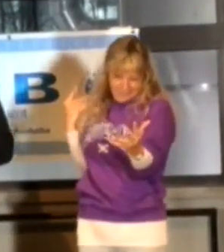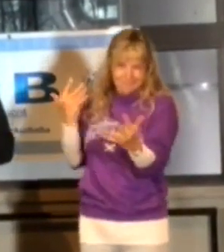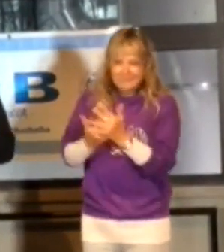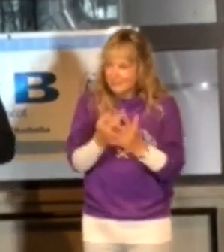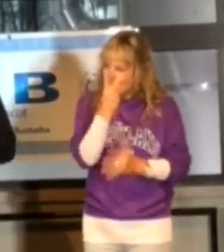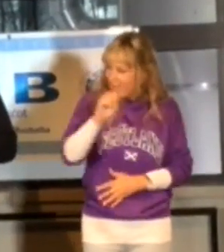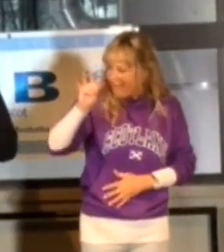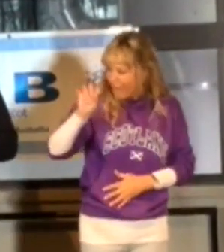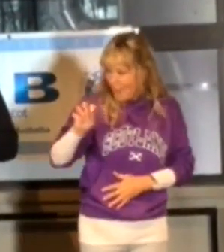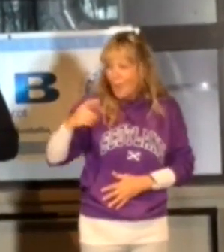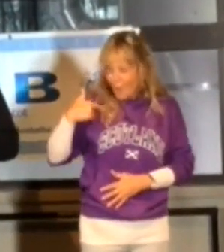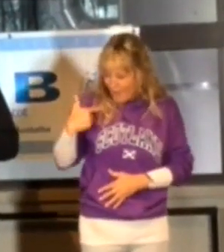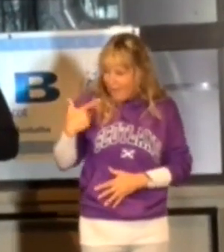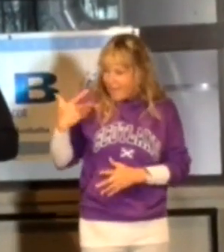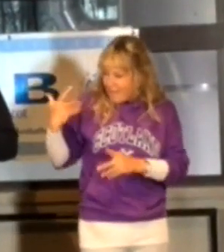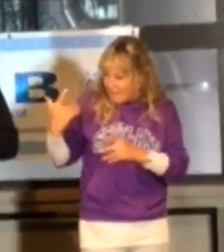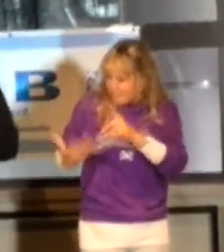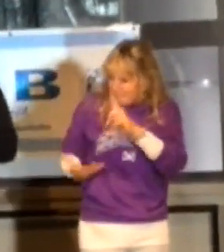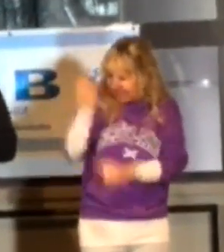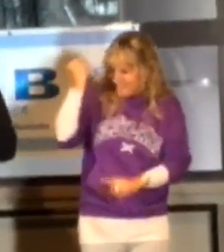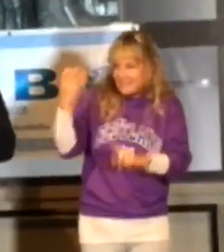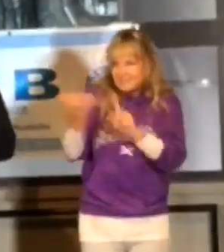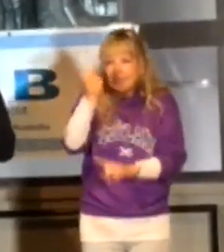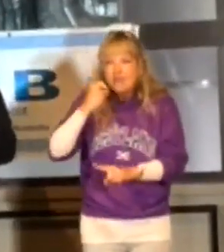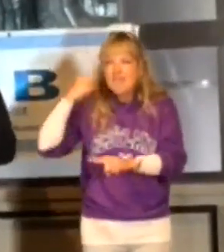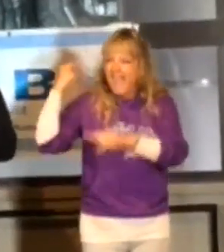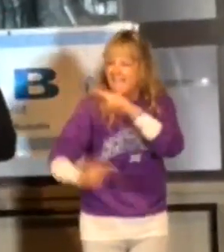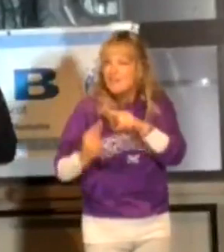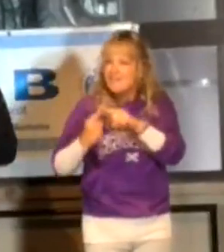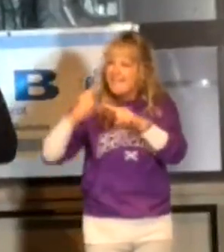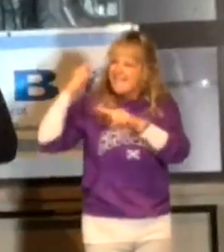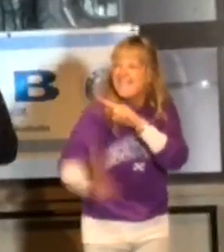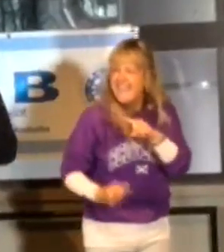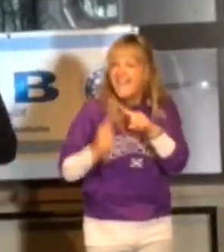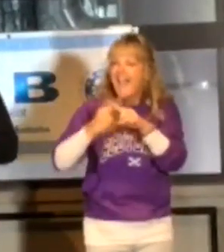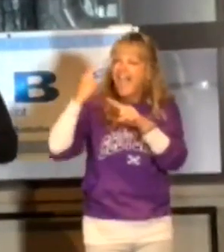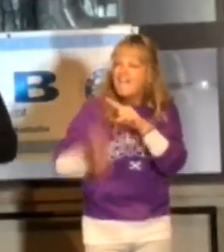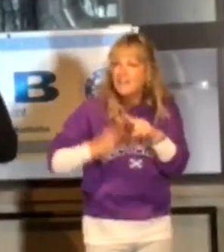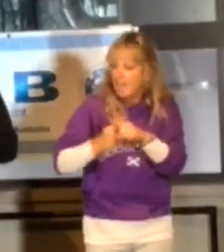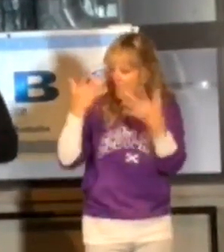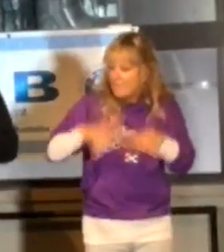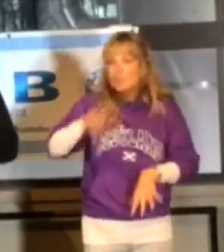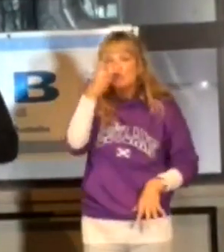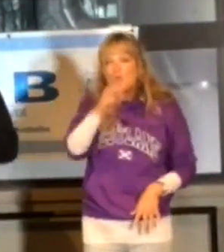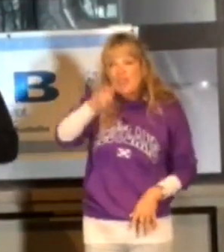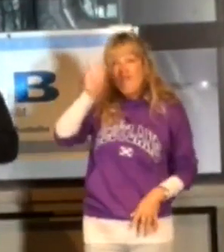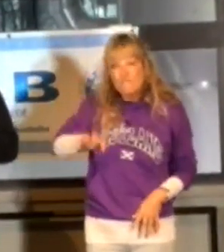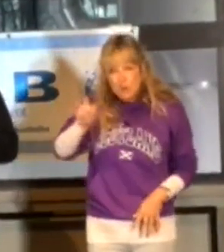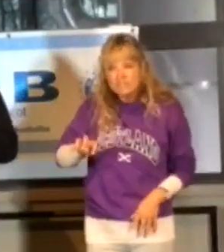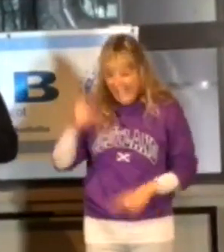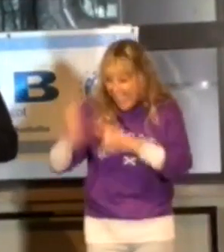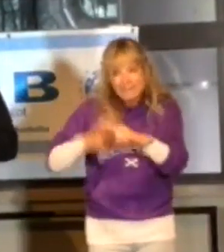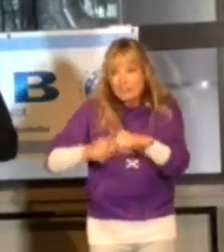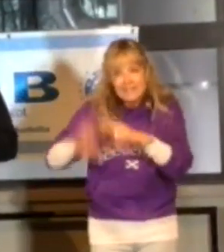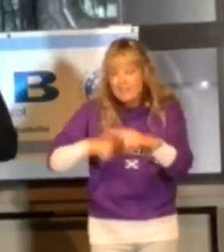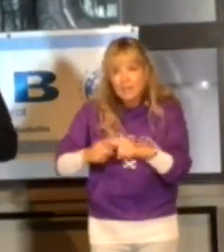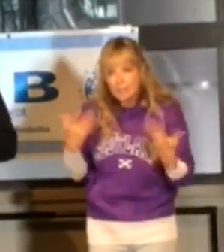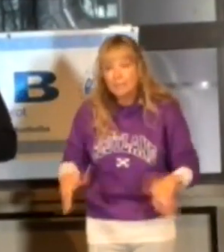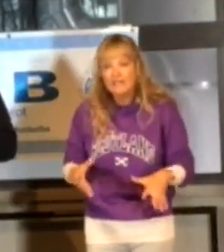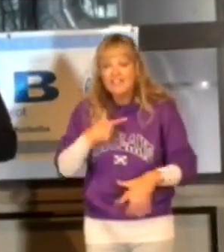2014. Because every year, every single year since 2014,